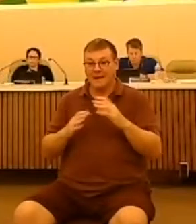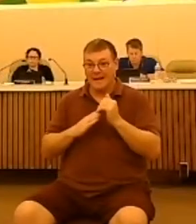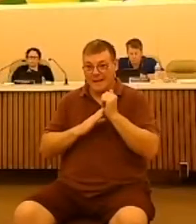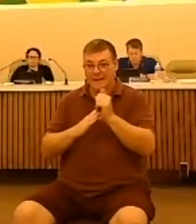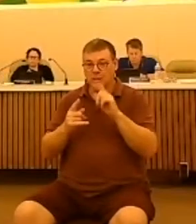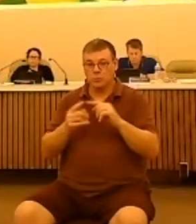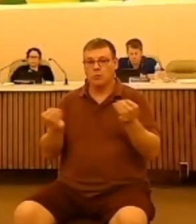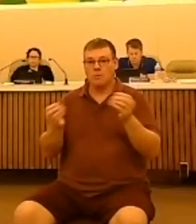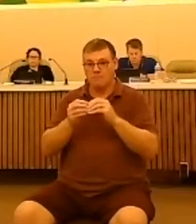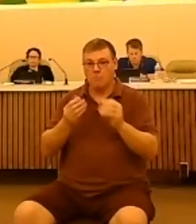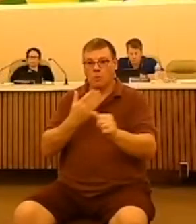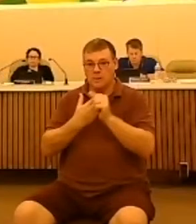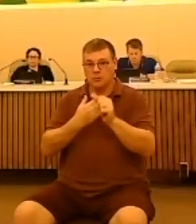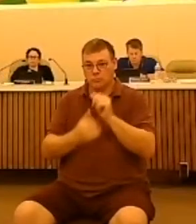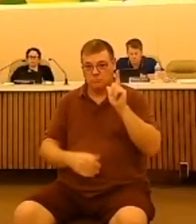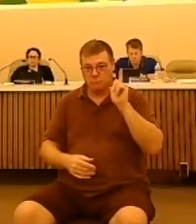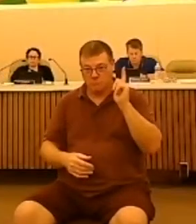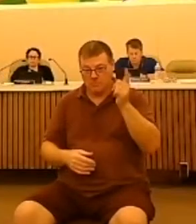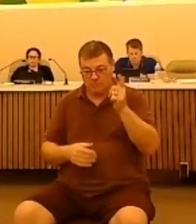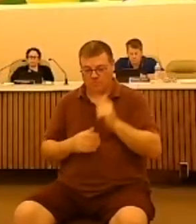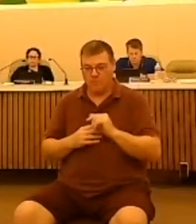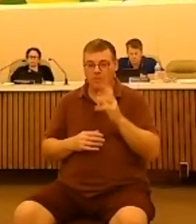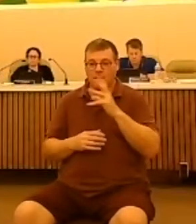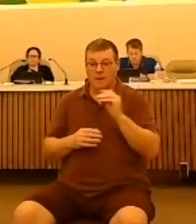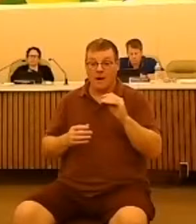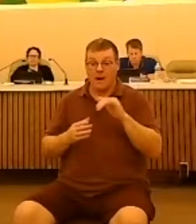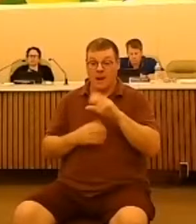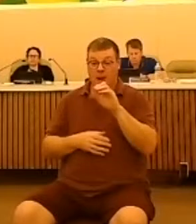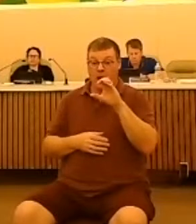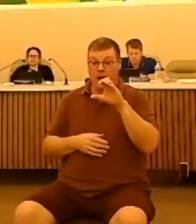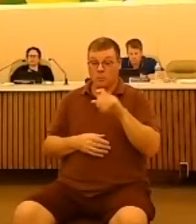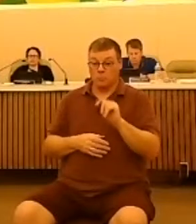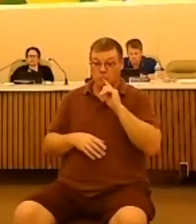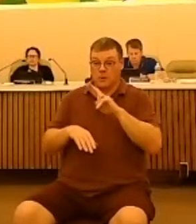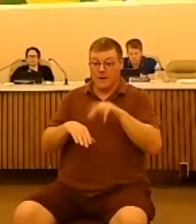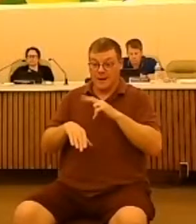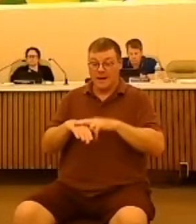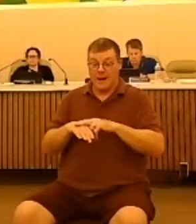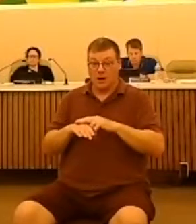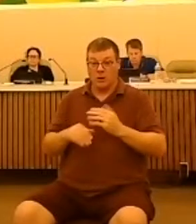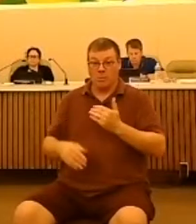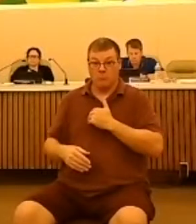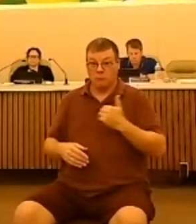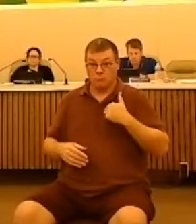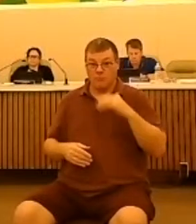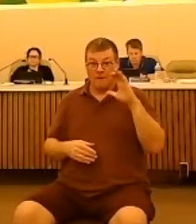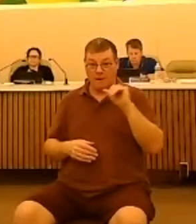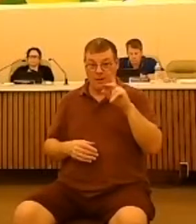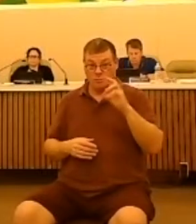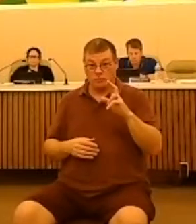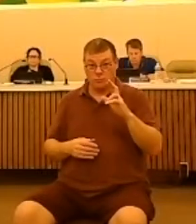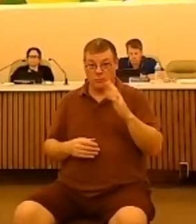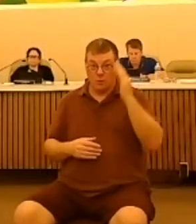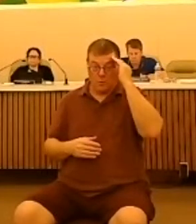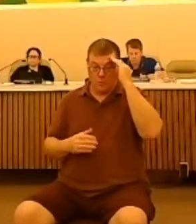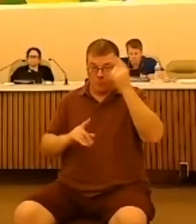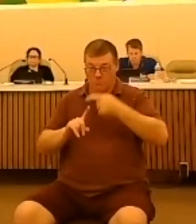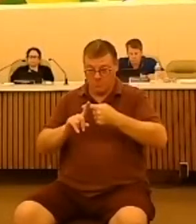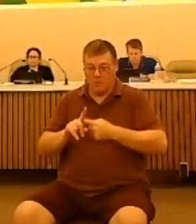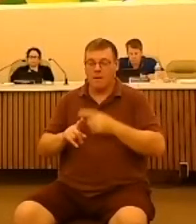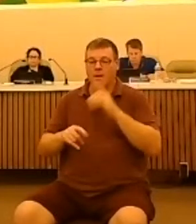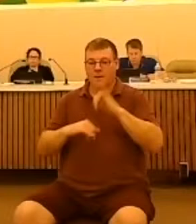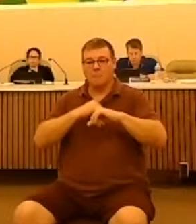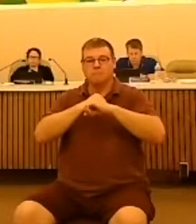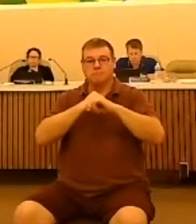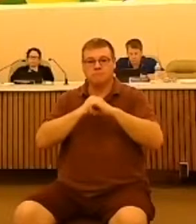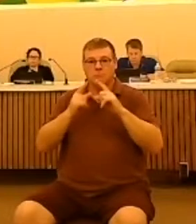more dangerous conditions later on. And whereas October is National Breast Cancer Awareness Month, an annual campaign to help raise awareness